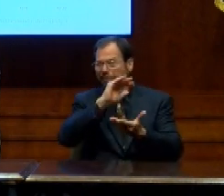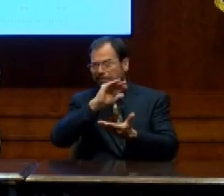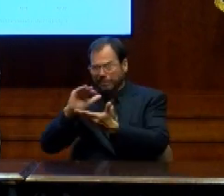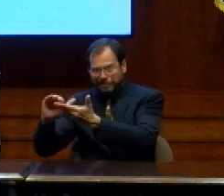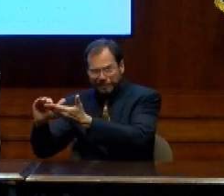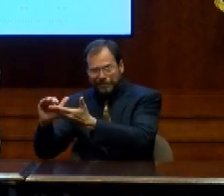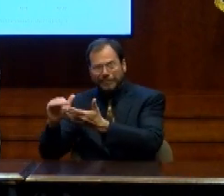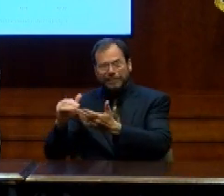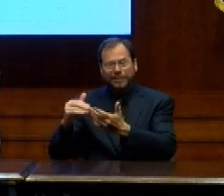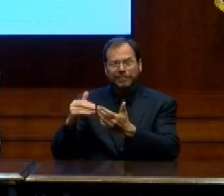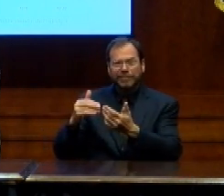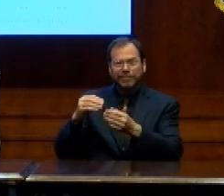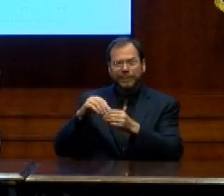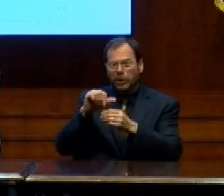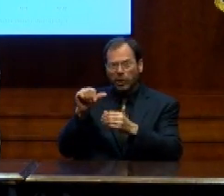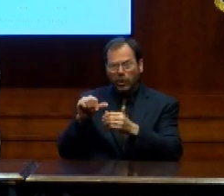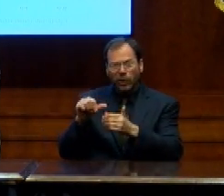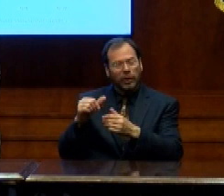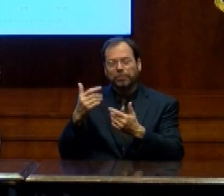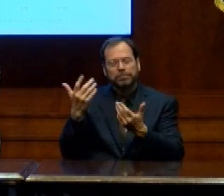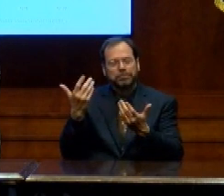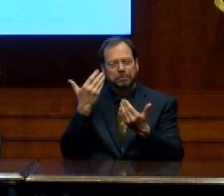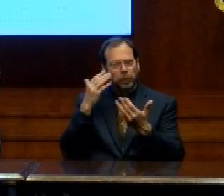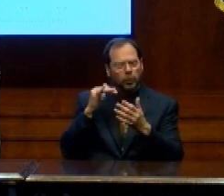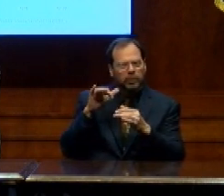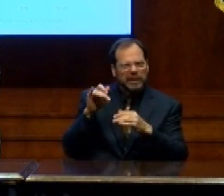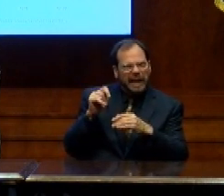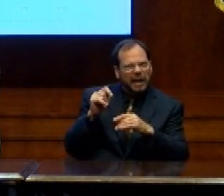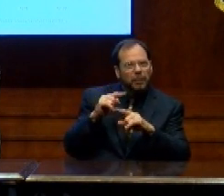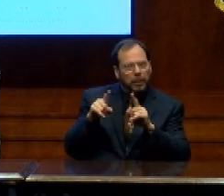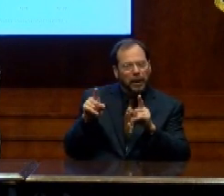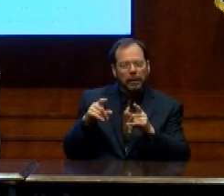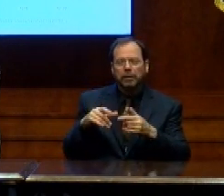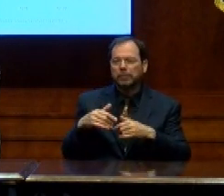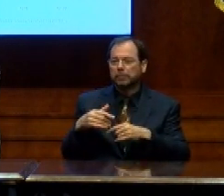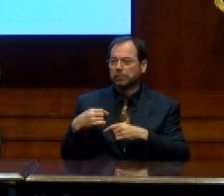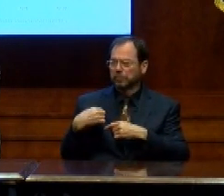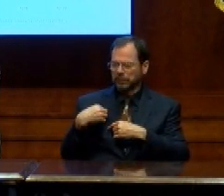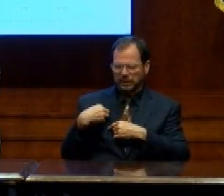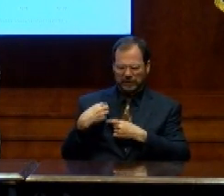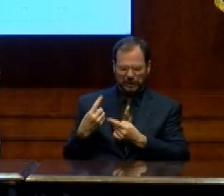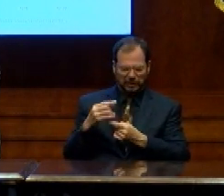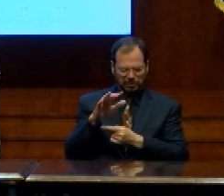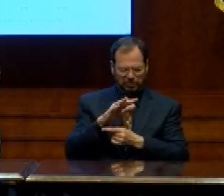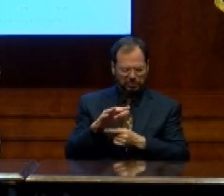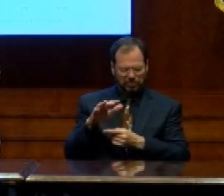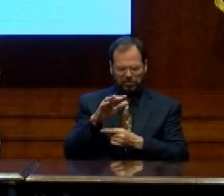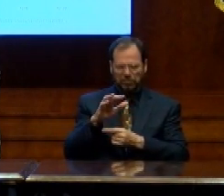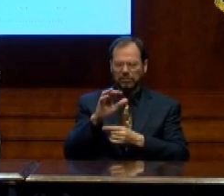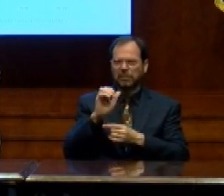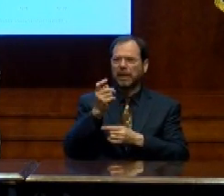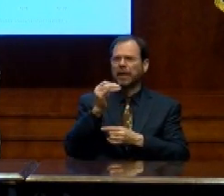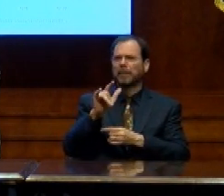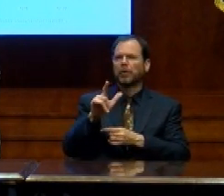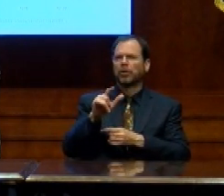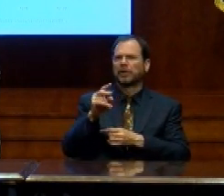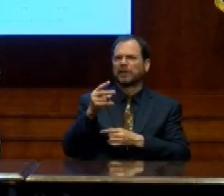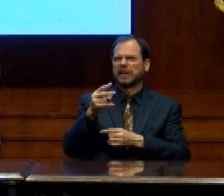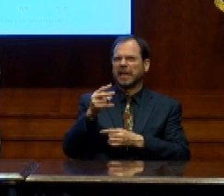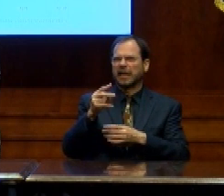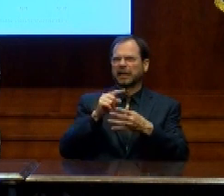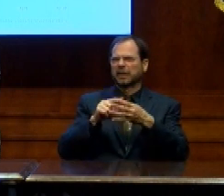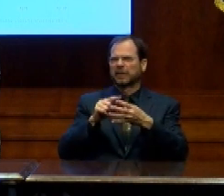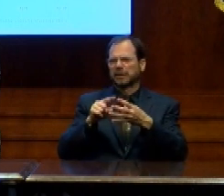pronouncements that Travis County is on the downslope. But since about April the